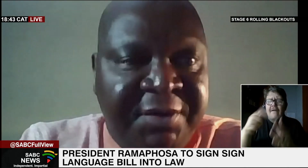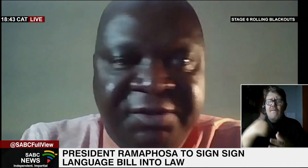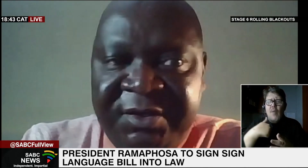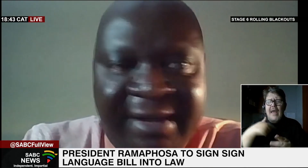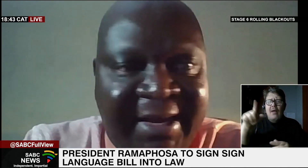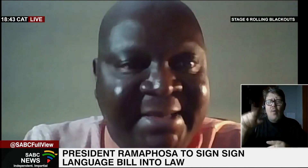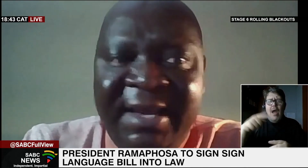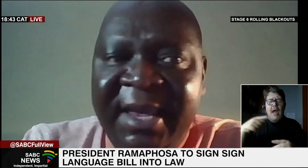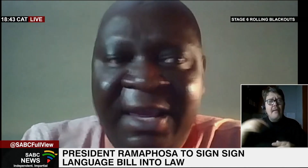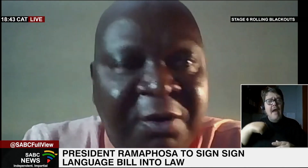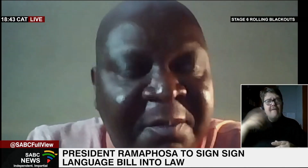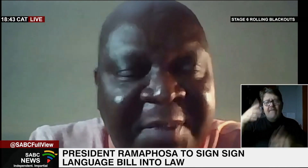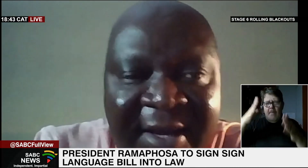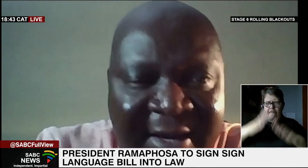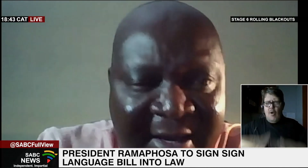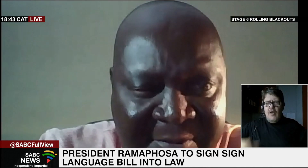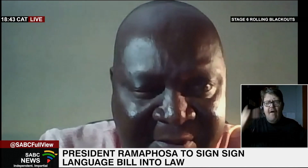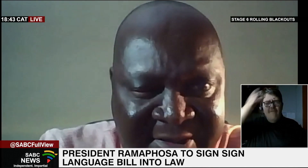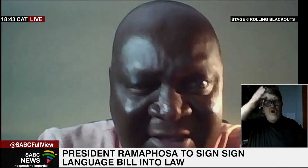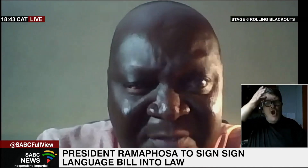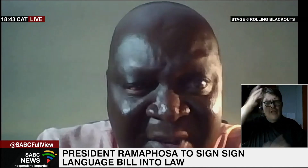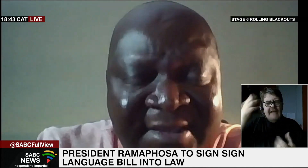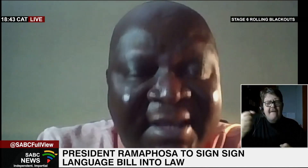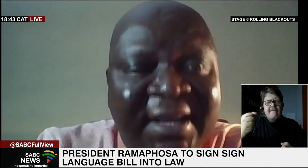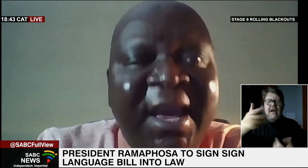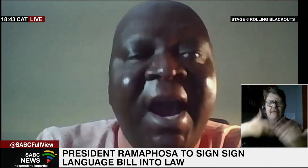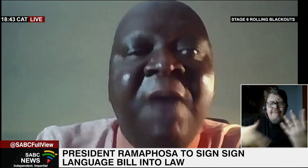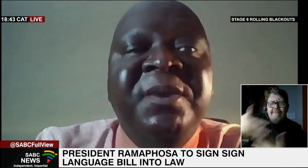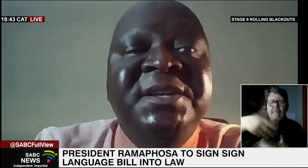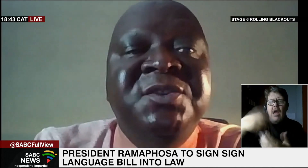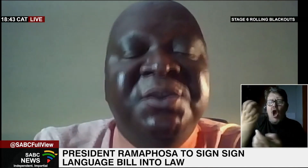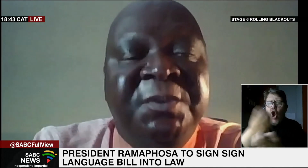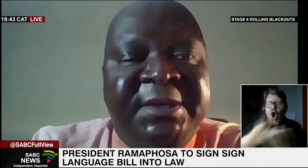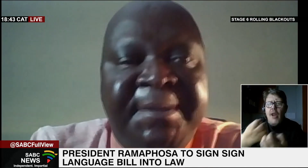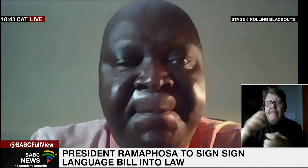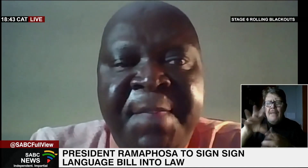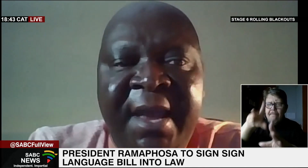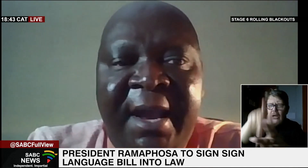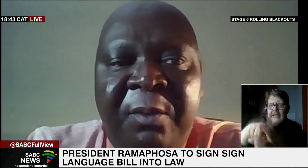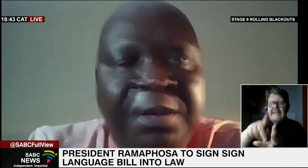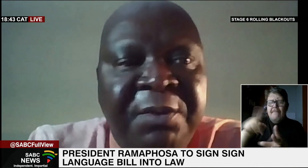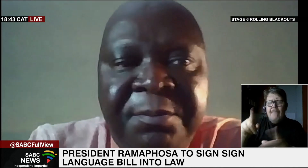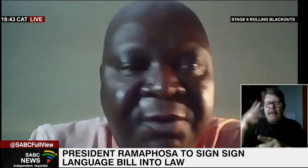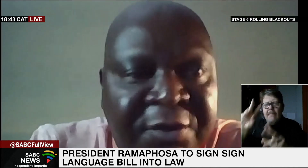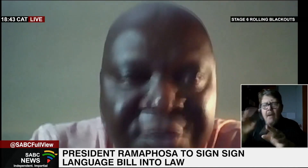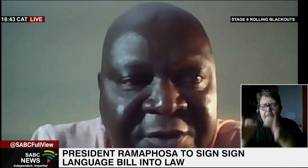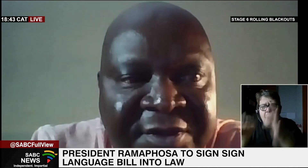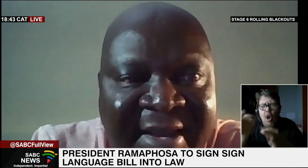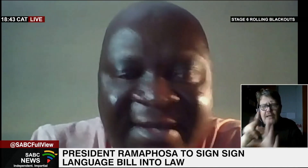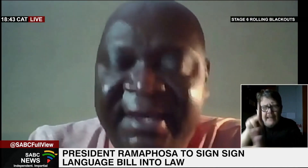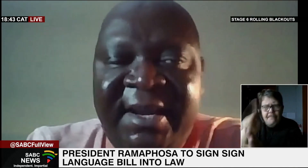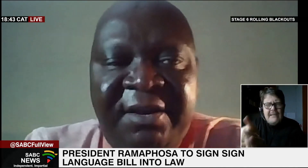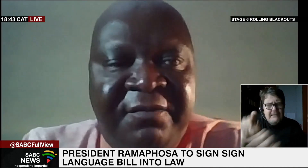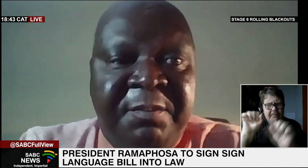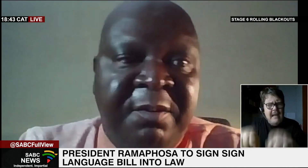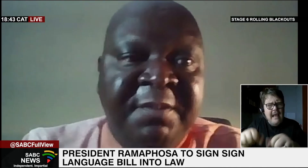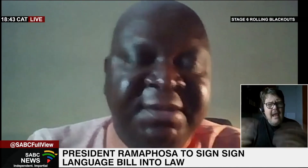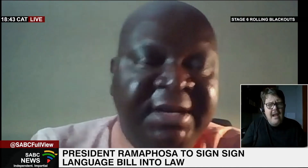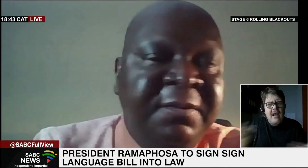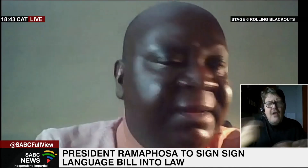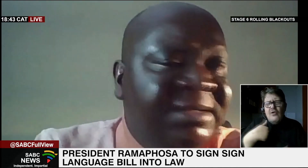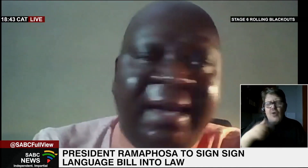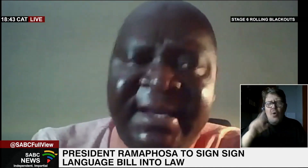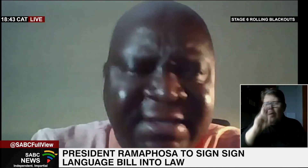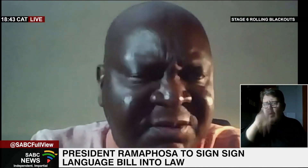interact, socialize economically and otherwise. That's basically how we need to do it. We not going to get any kind of a problem dealing